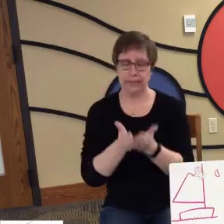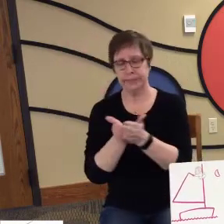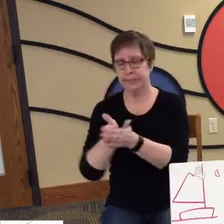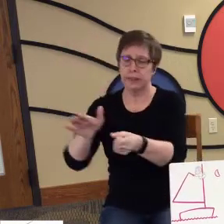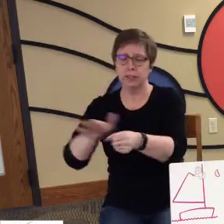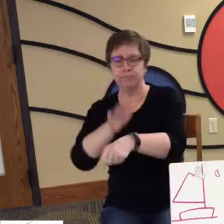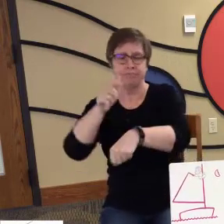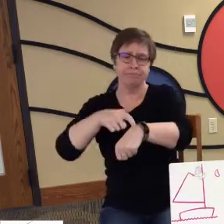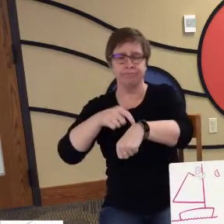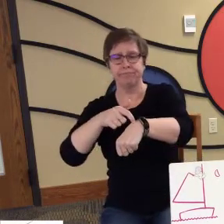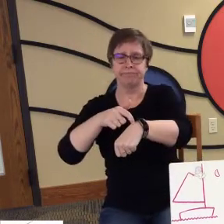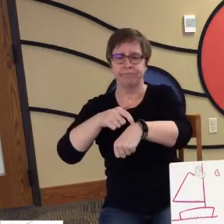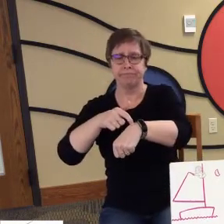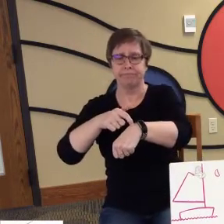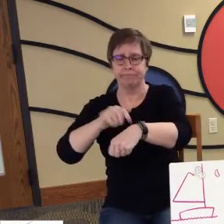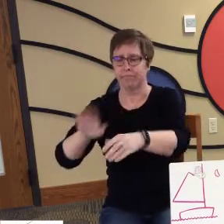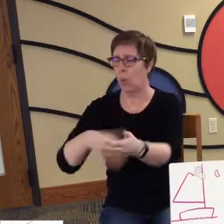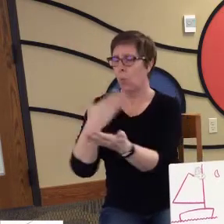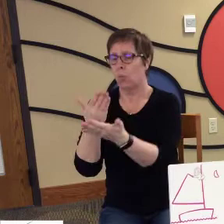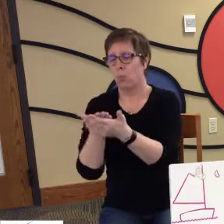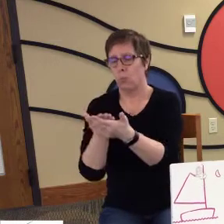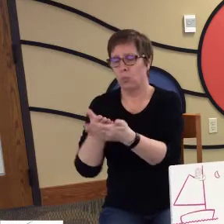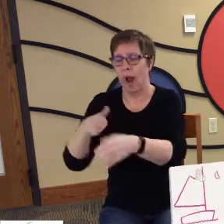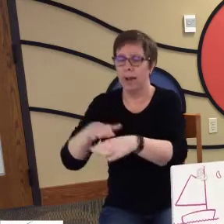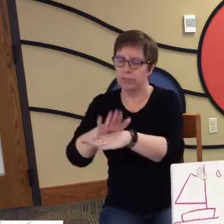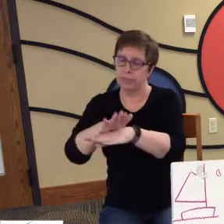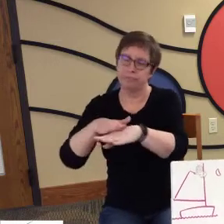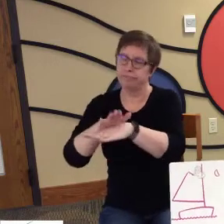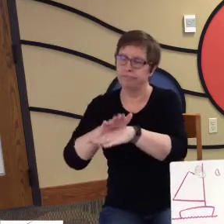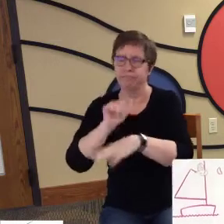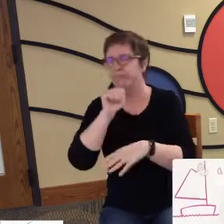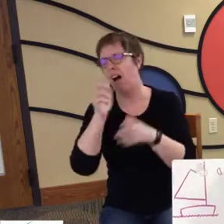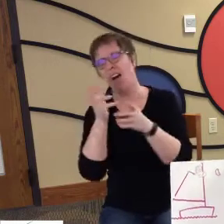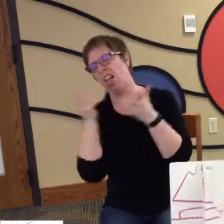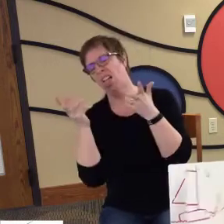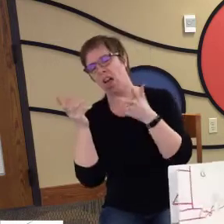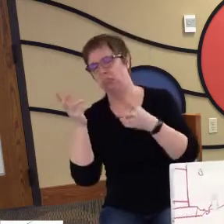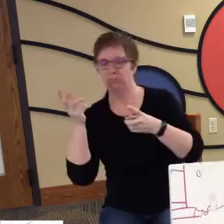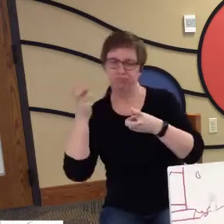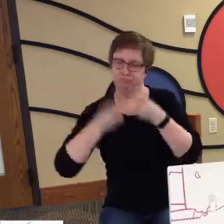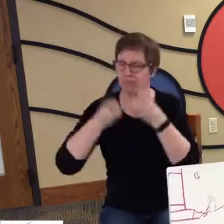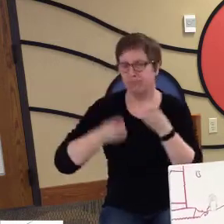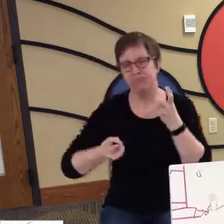enough, Harold made land without much trouble.